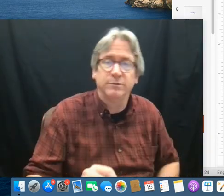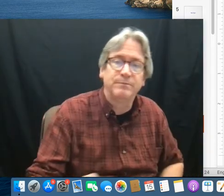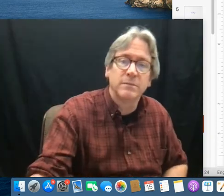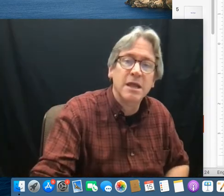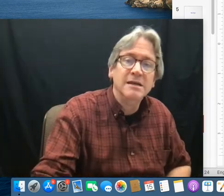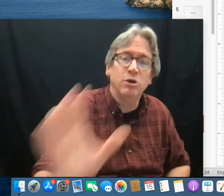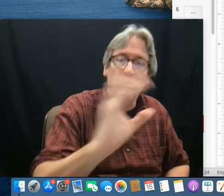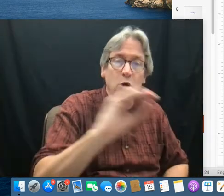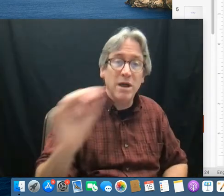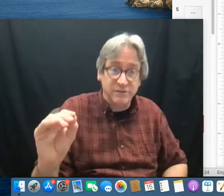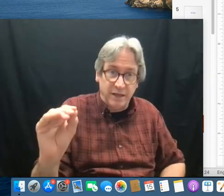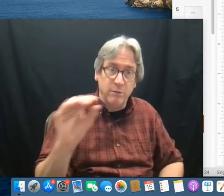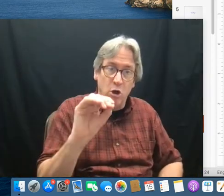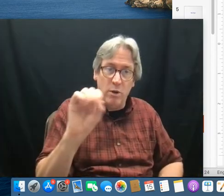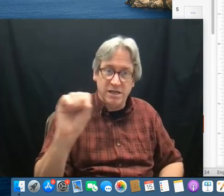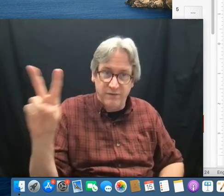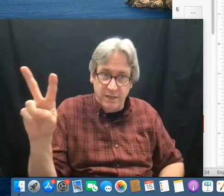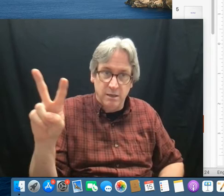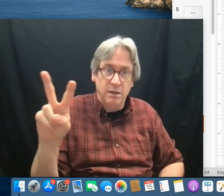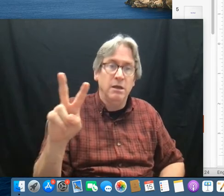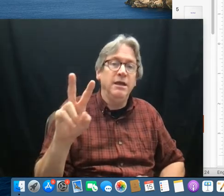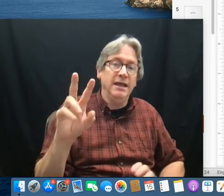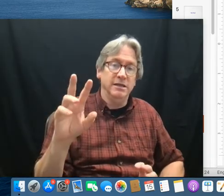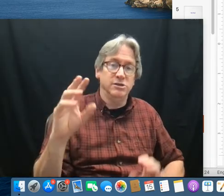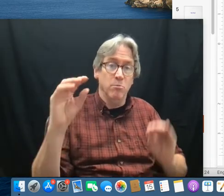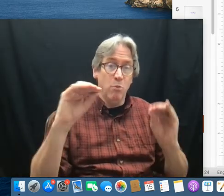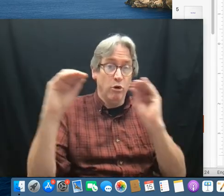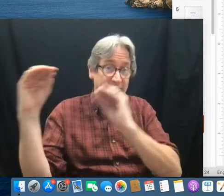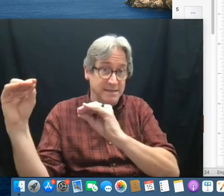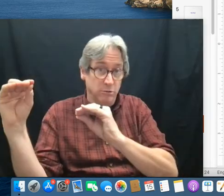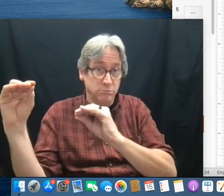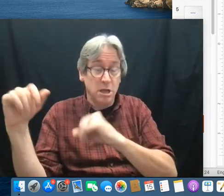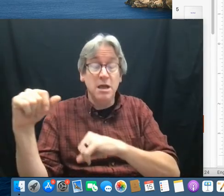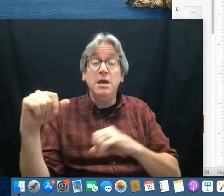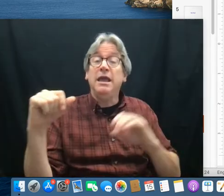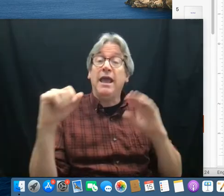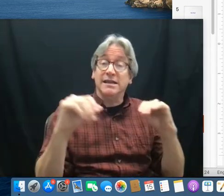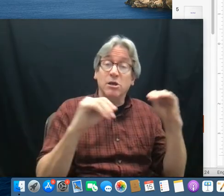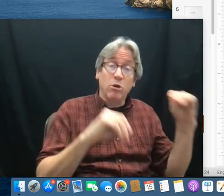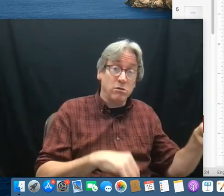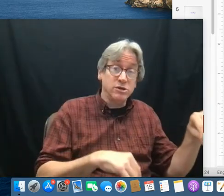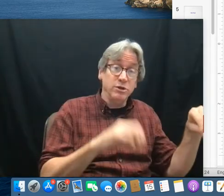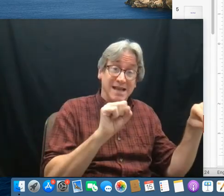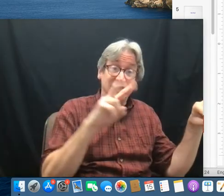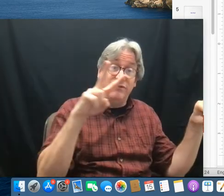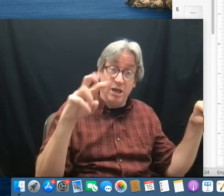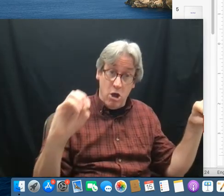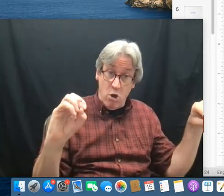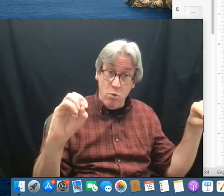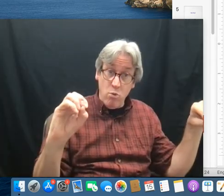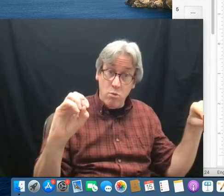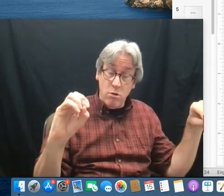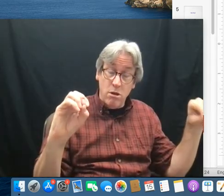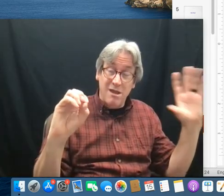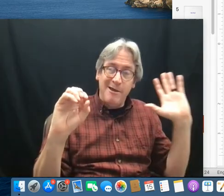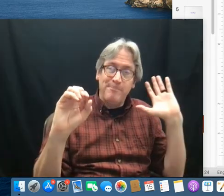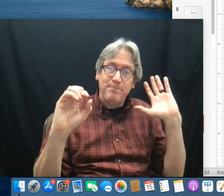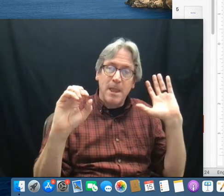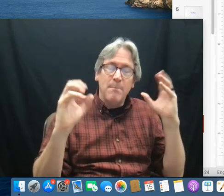with Spanish in it. I do know that when I was working with people who know Yiddish, that